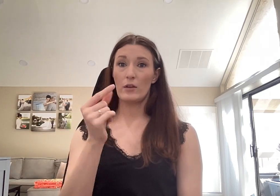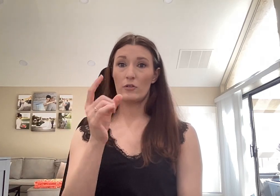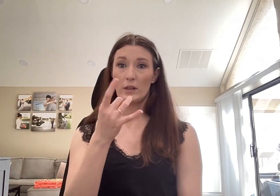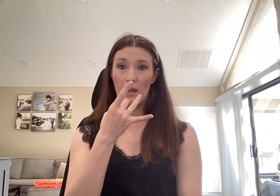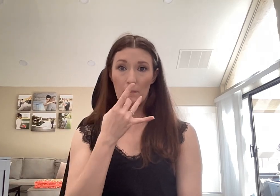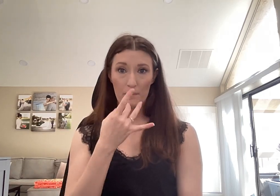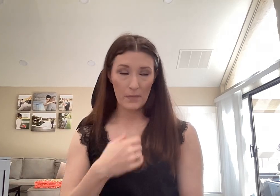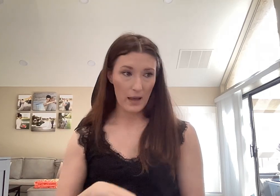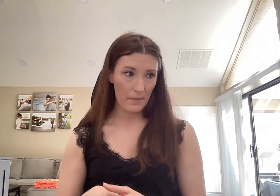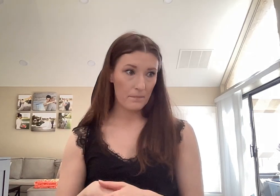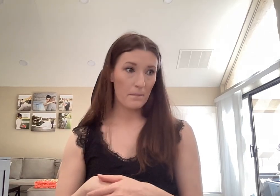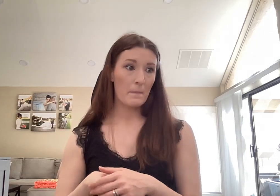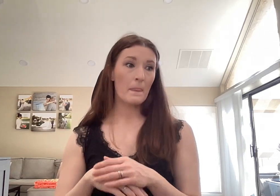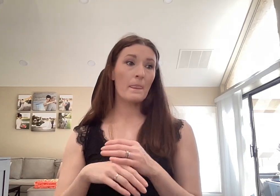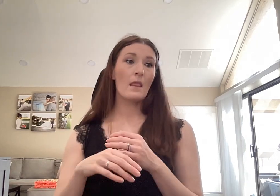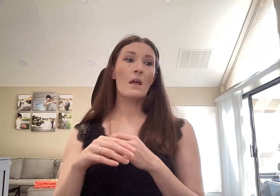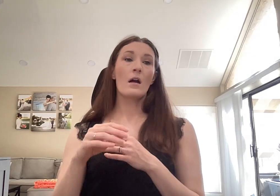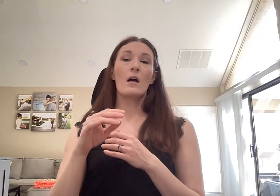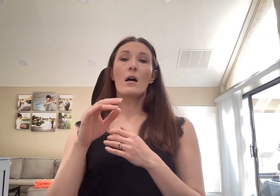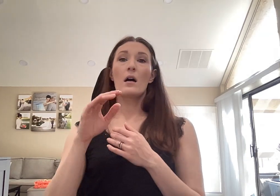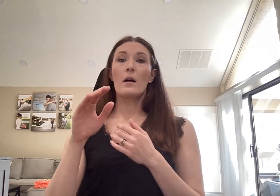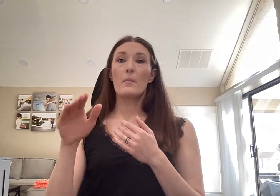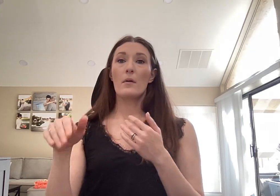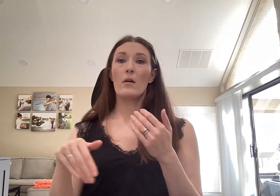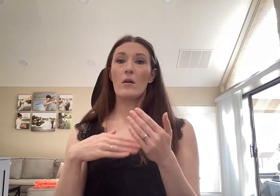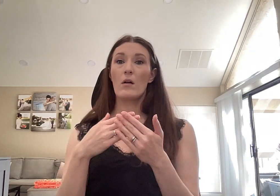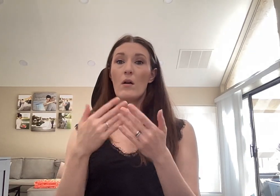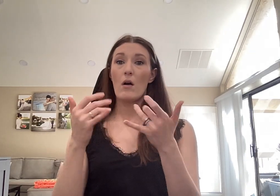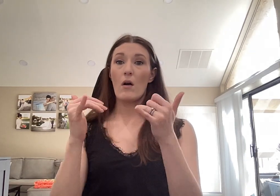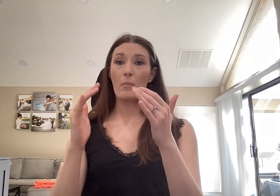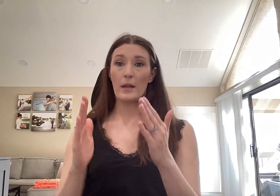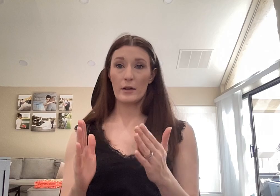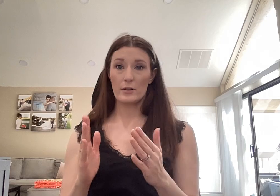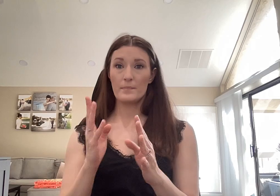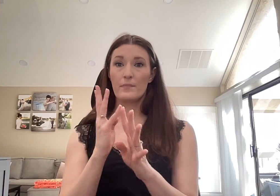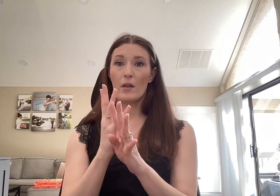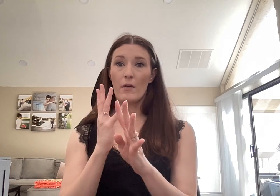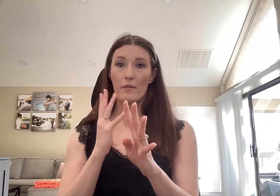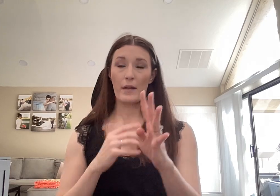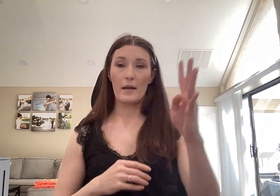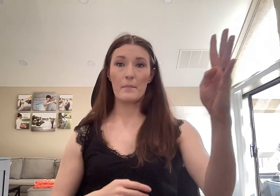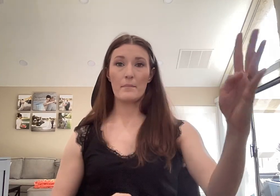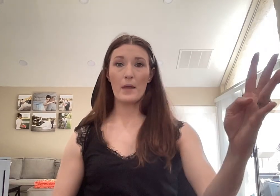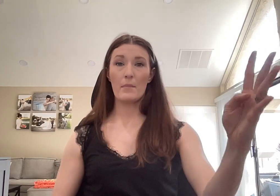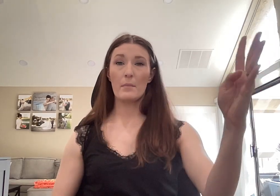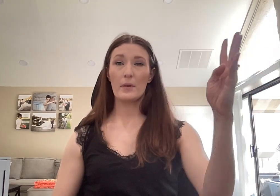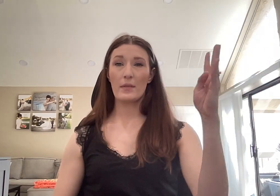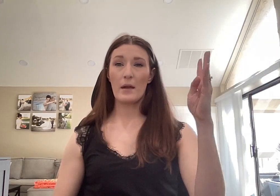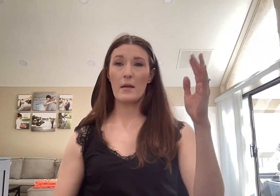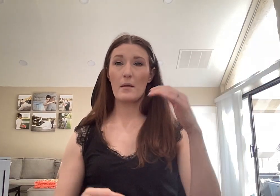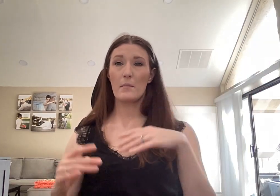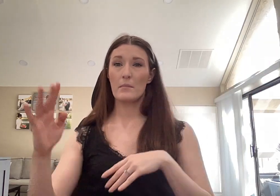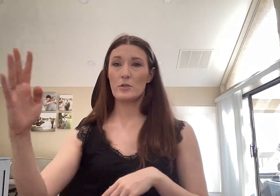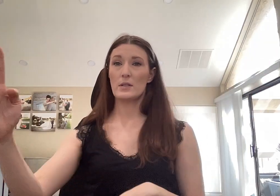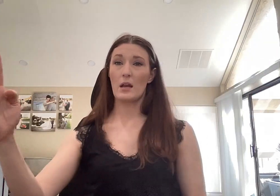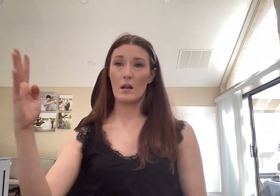green light. Okay. All players are in a lineup. I'm gonna put them, just kidding, on my